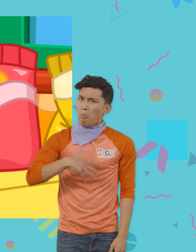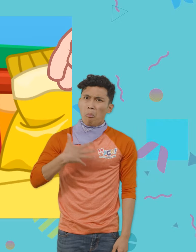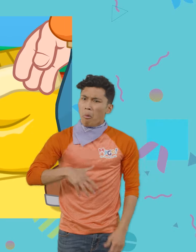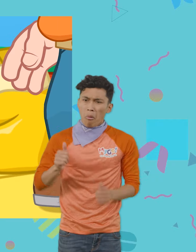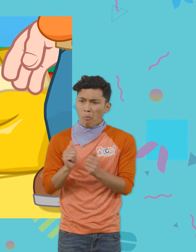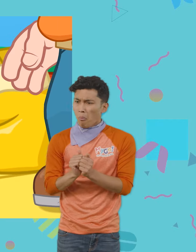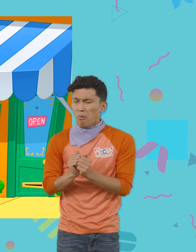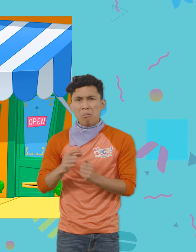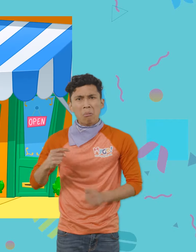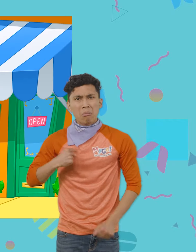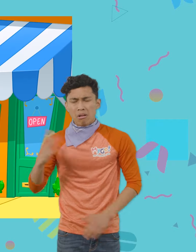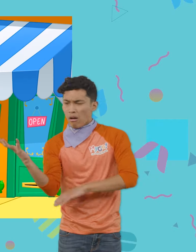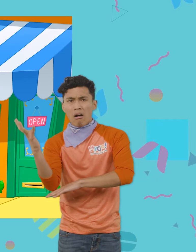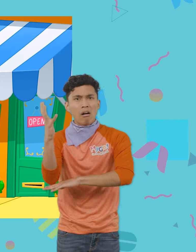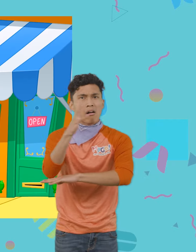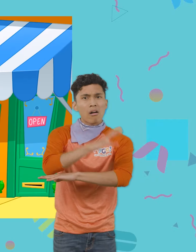day, Daddy.